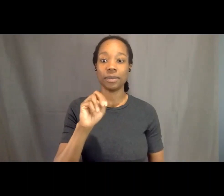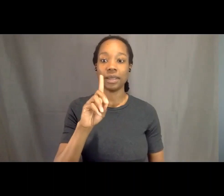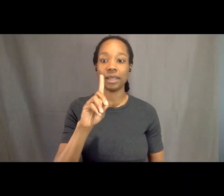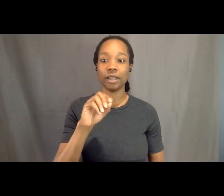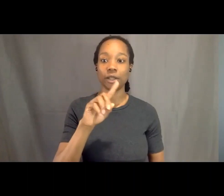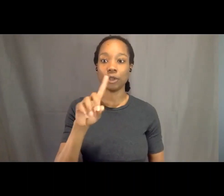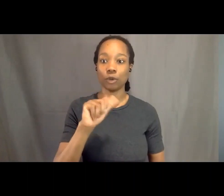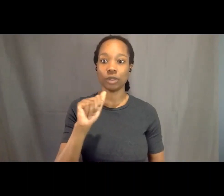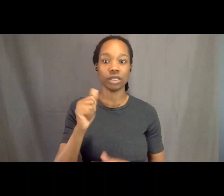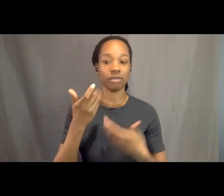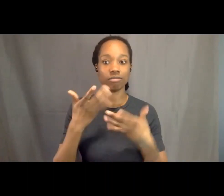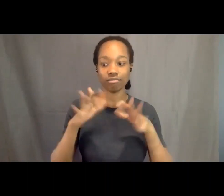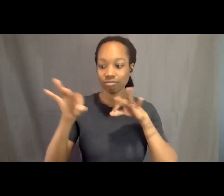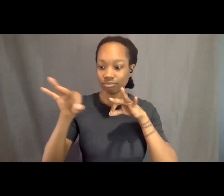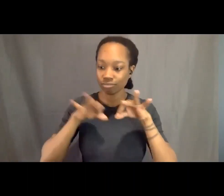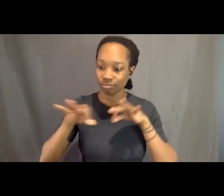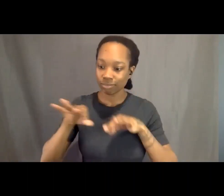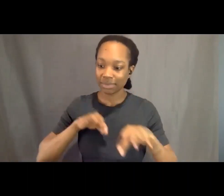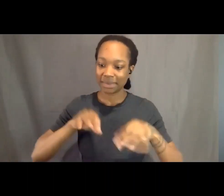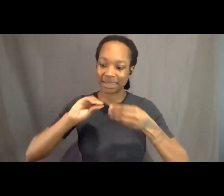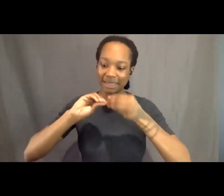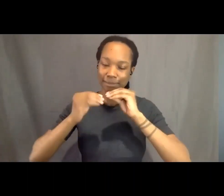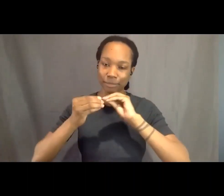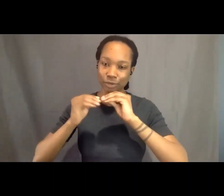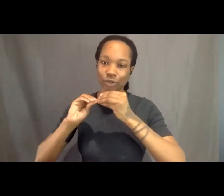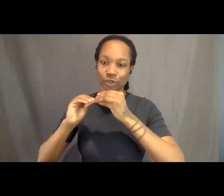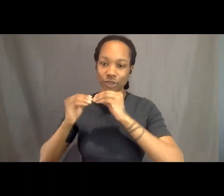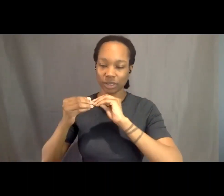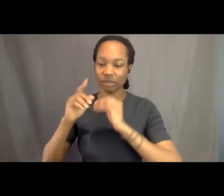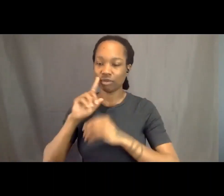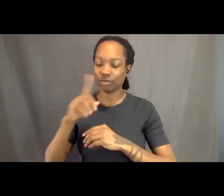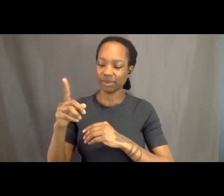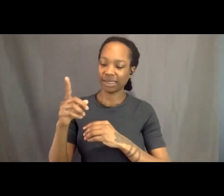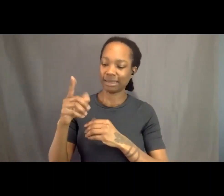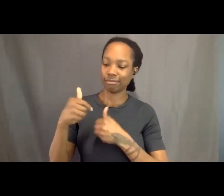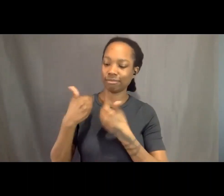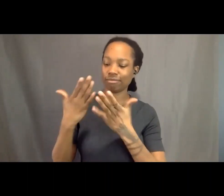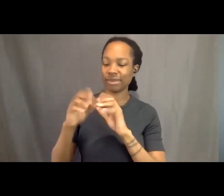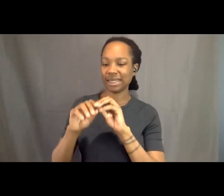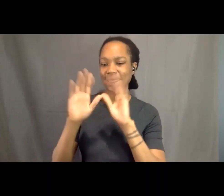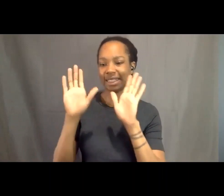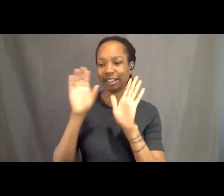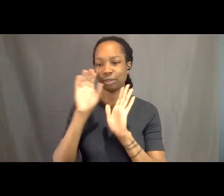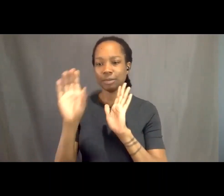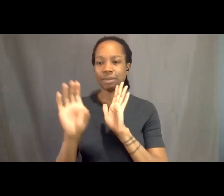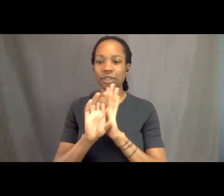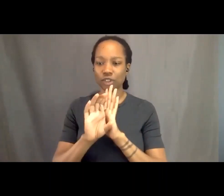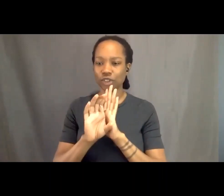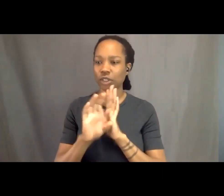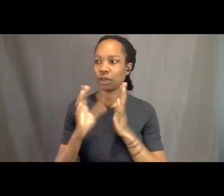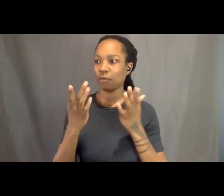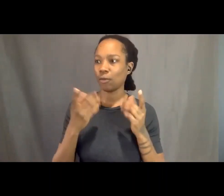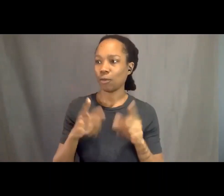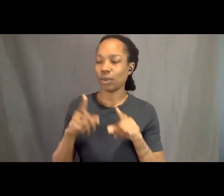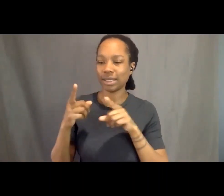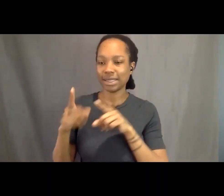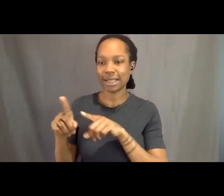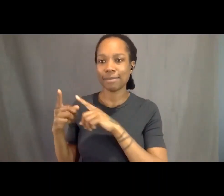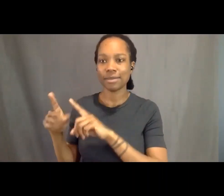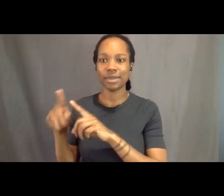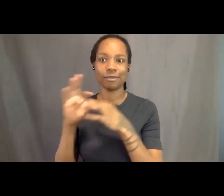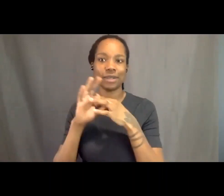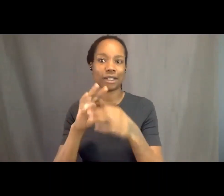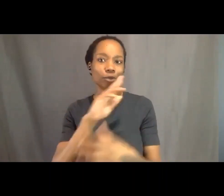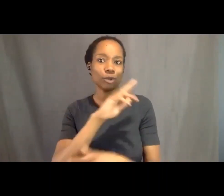us and given us a really clear picture, I think, of what is going on around